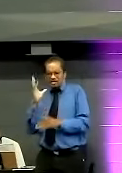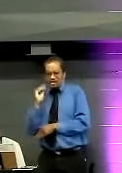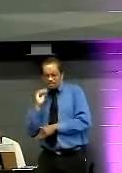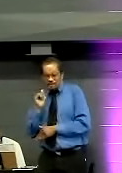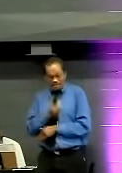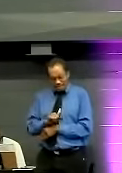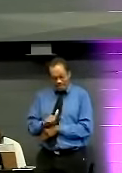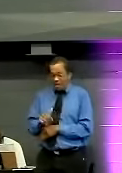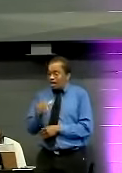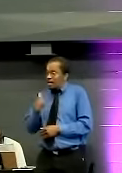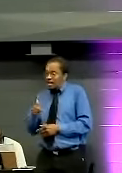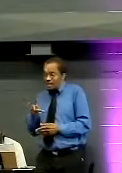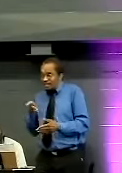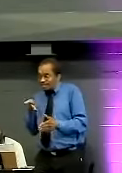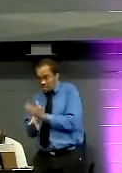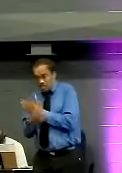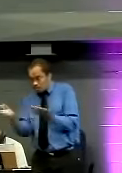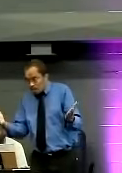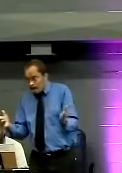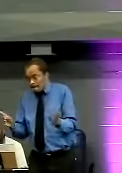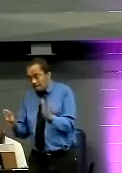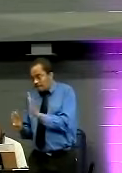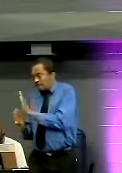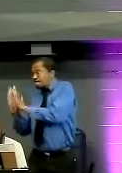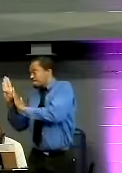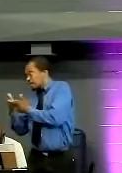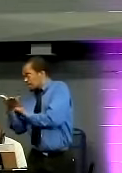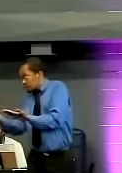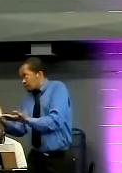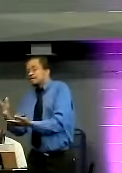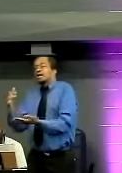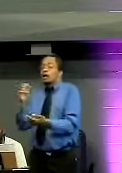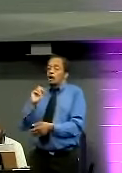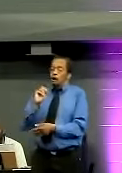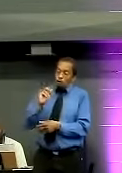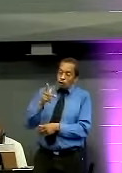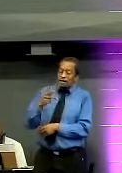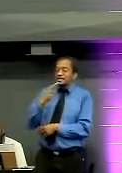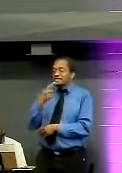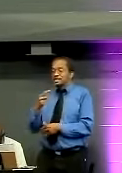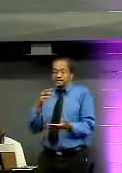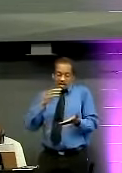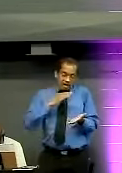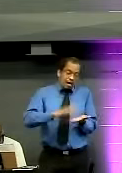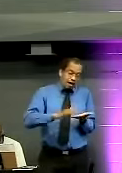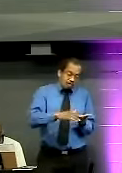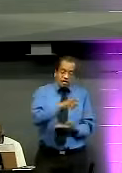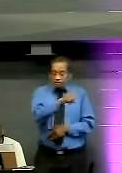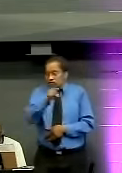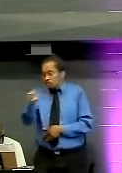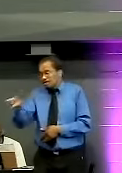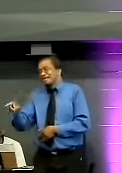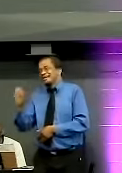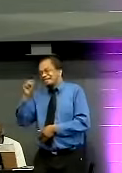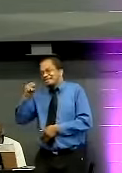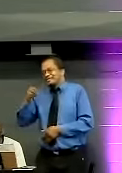It didn't kill you, it developed you. And sometimes you just need to say, listen, I forgive you. Yeah, you was kind of ratchet